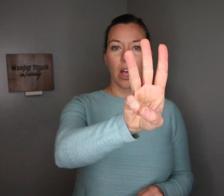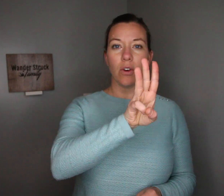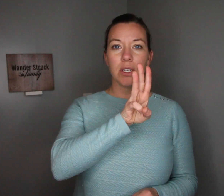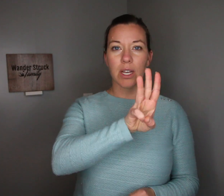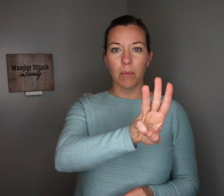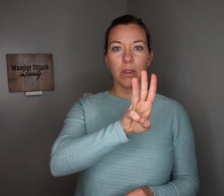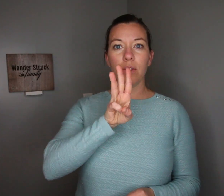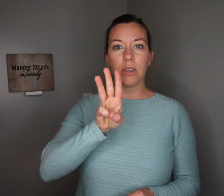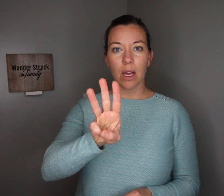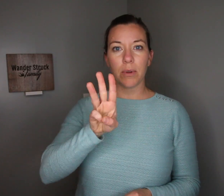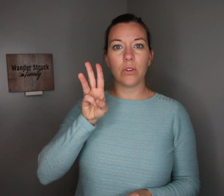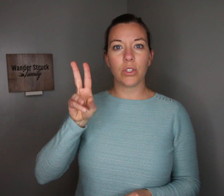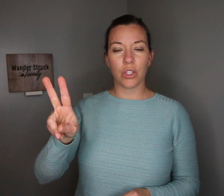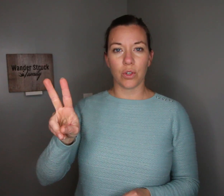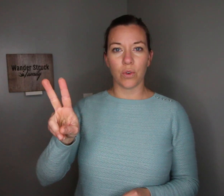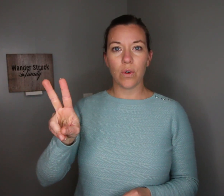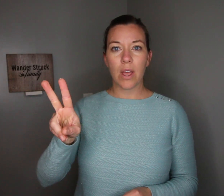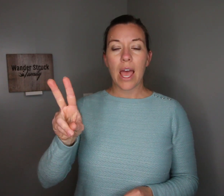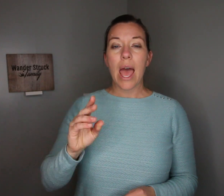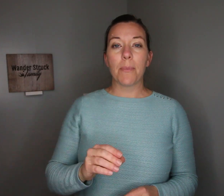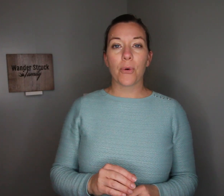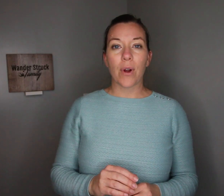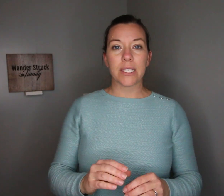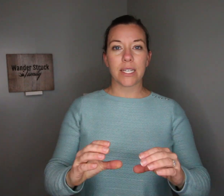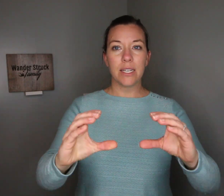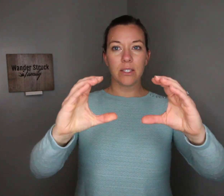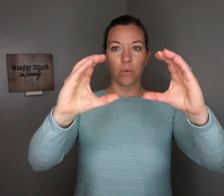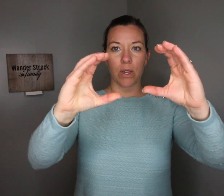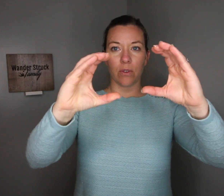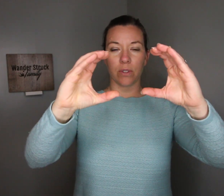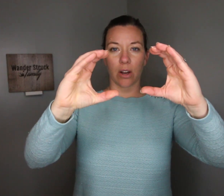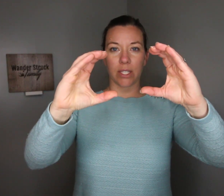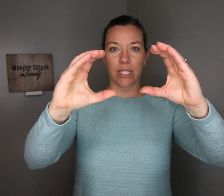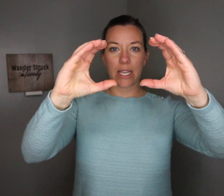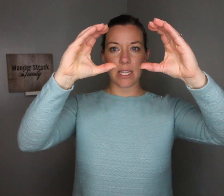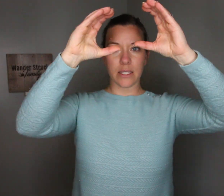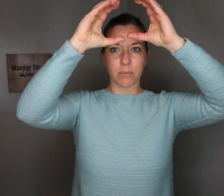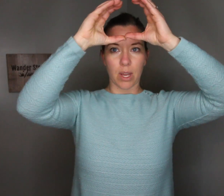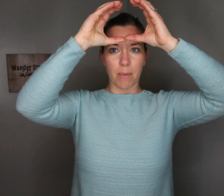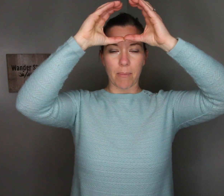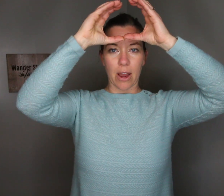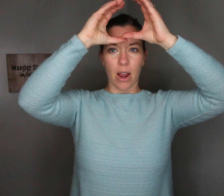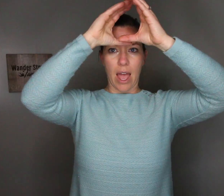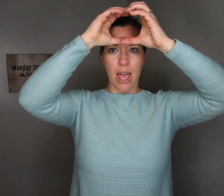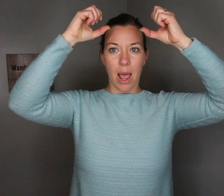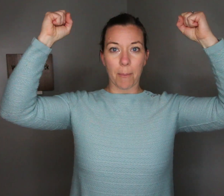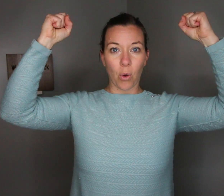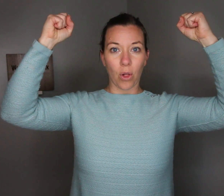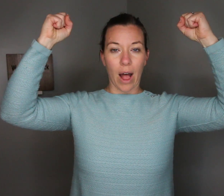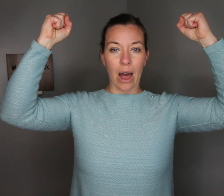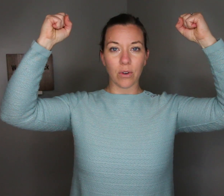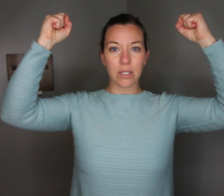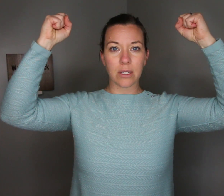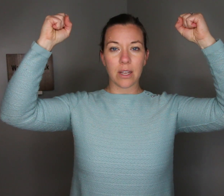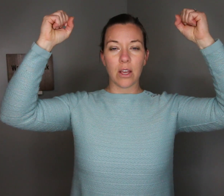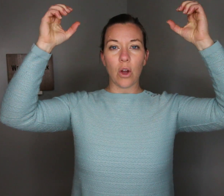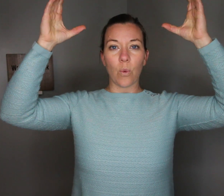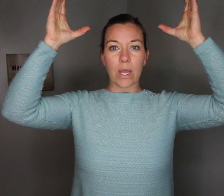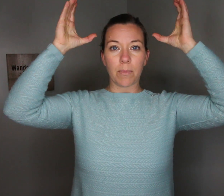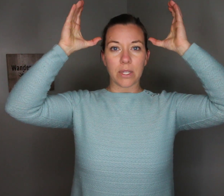go, WW2. President, we use our C's, bring them up by our head and pull out. We can put